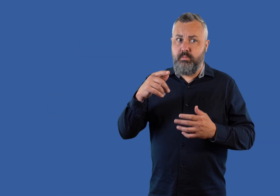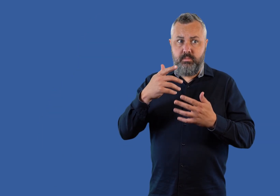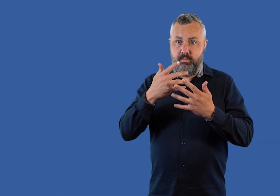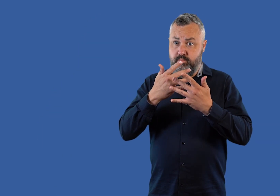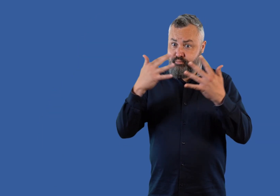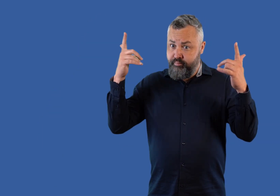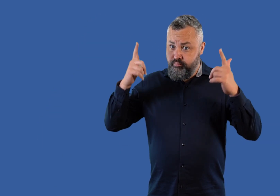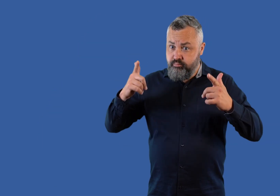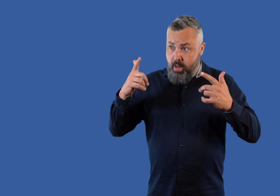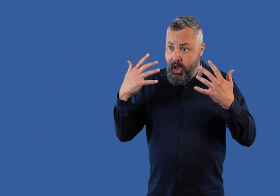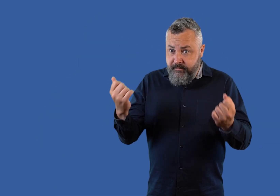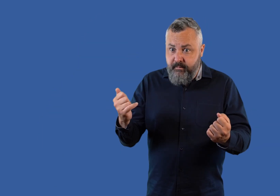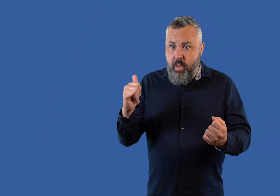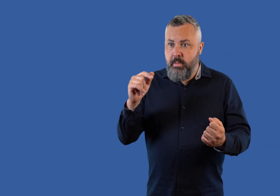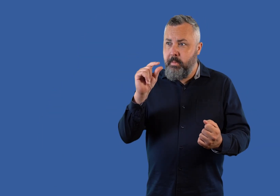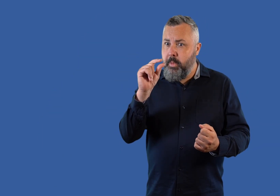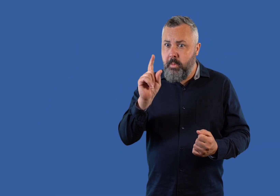So how common is it?